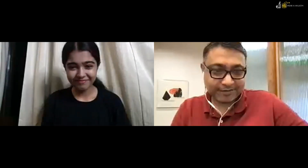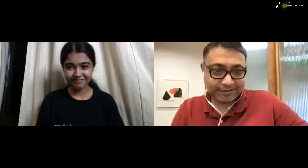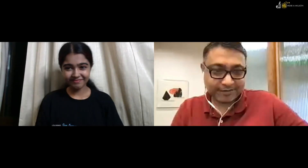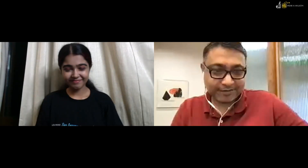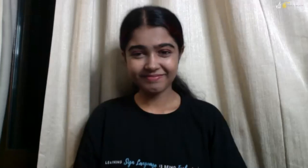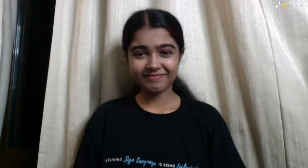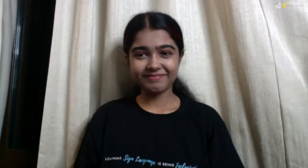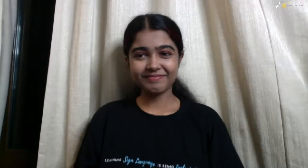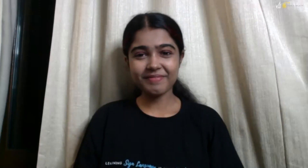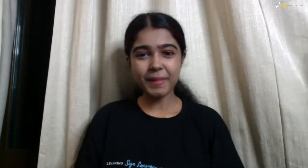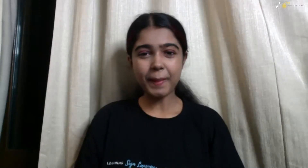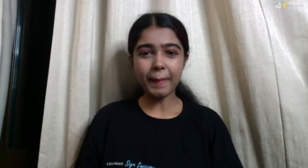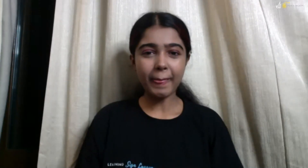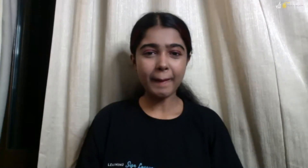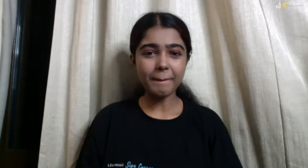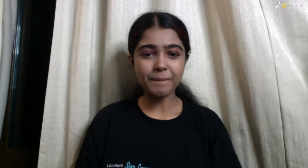Thanks.